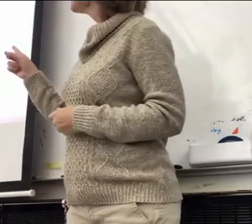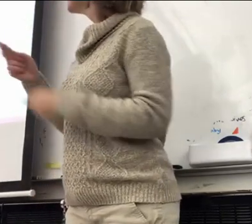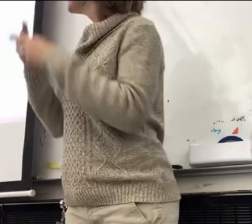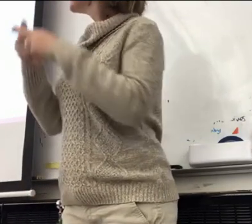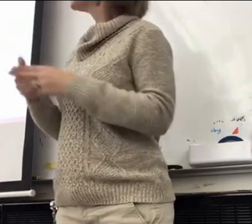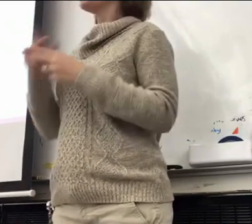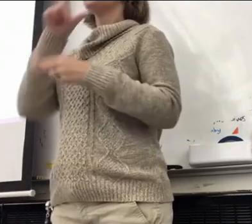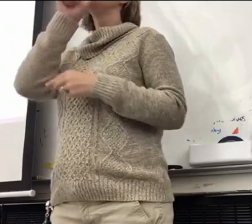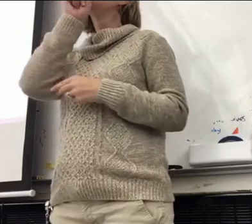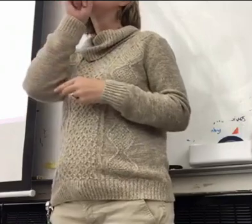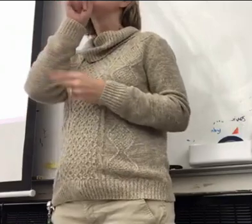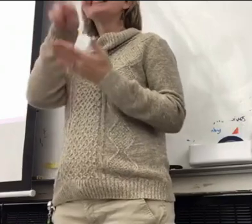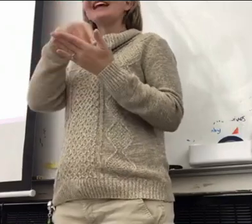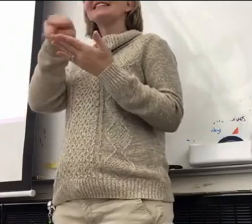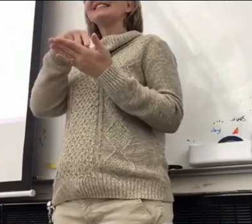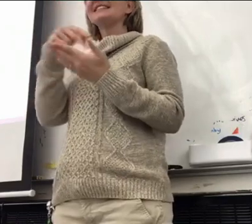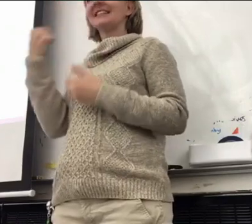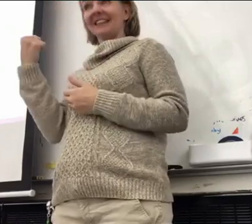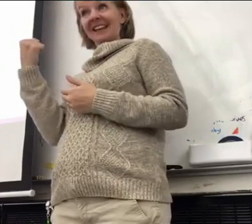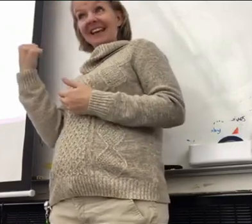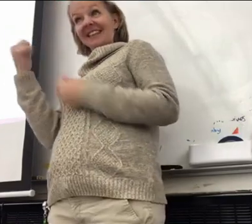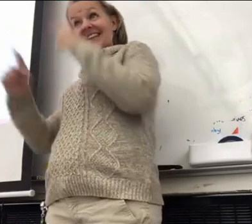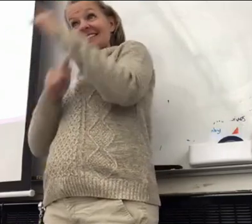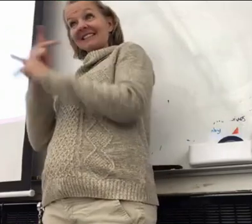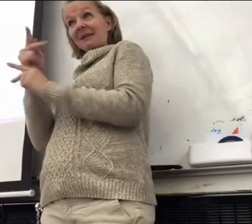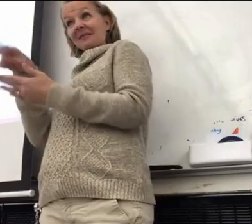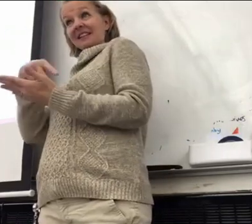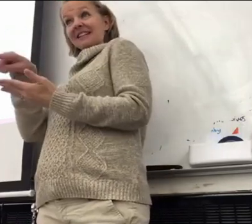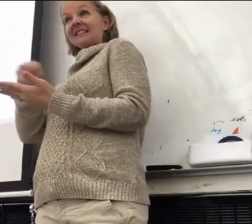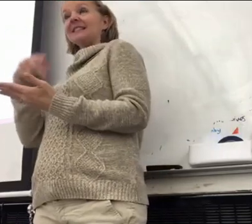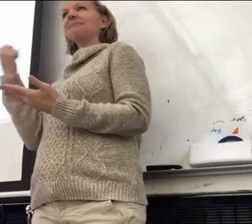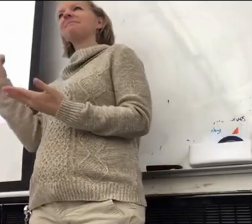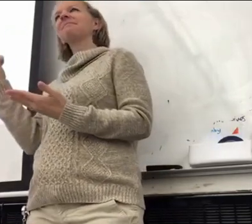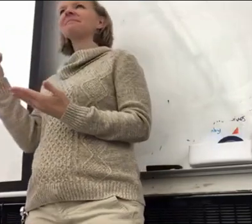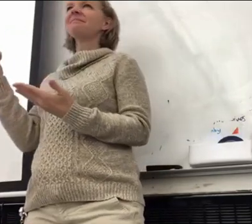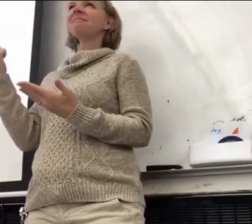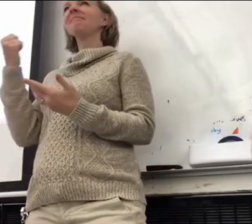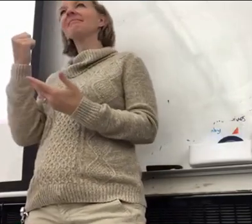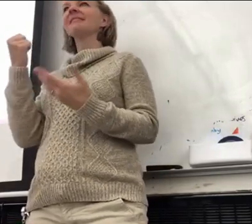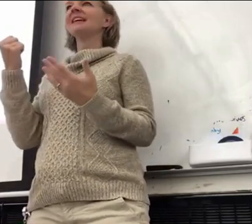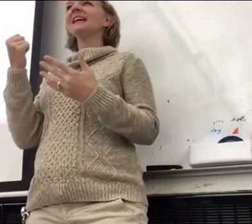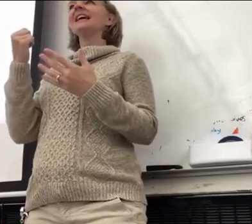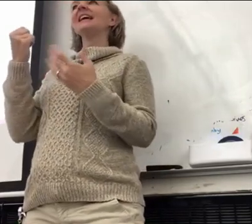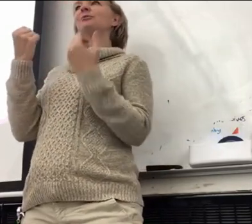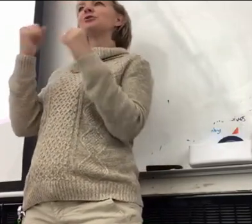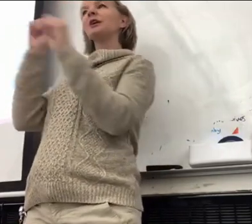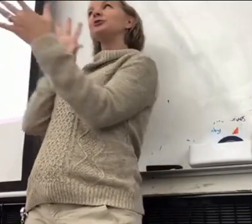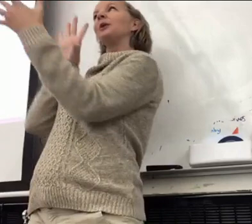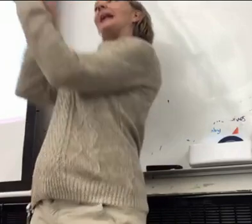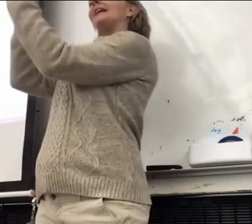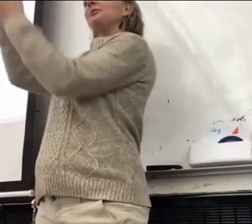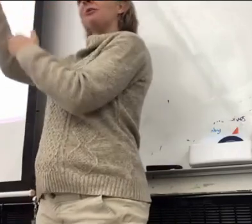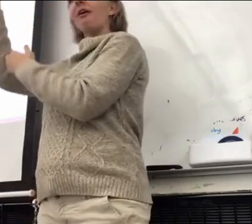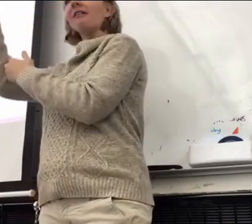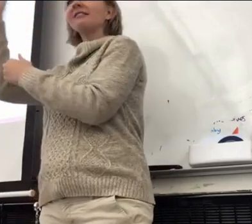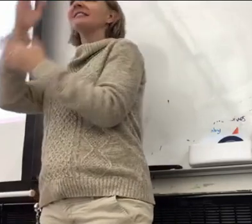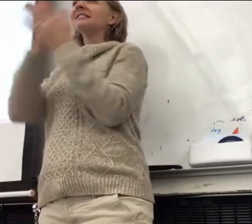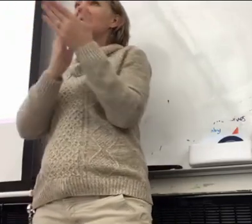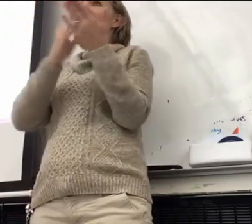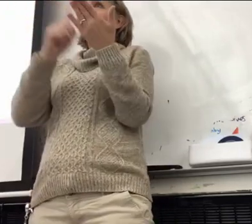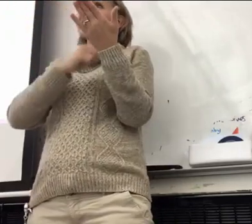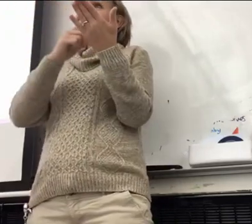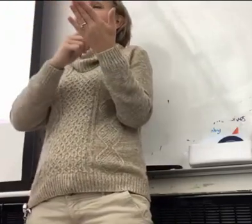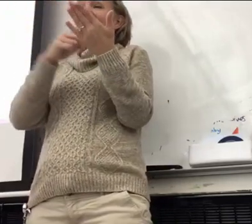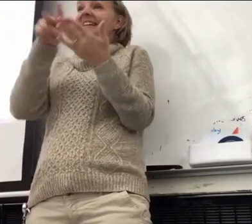dance. Now, this dancing that was going on, basically it was a form to connect to God. Sometimes this dancing was